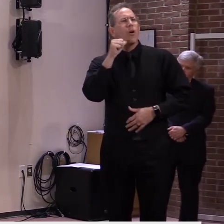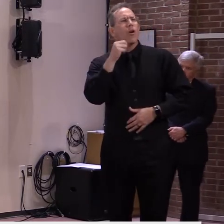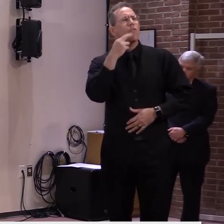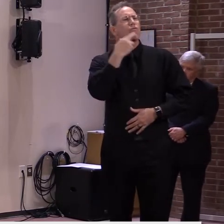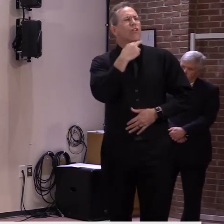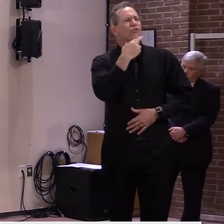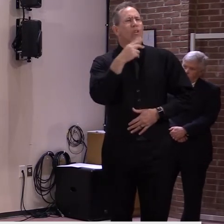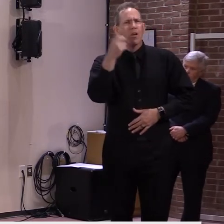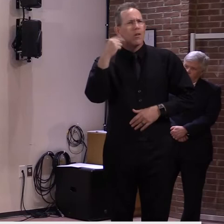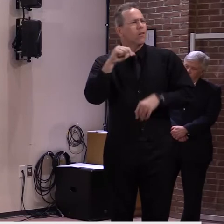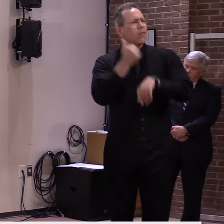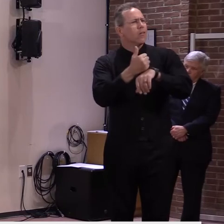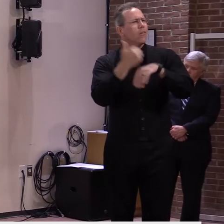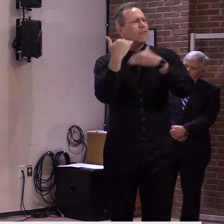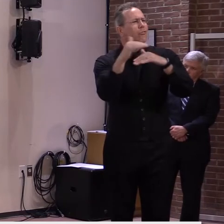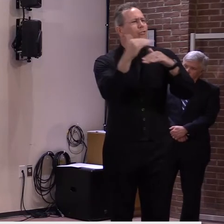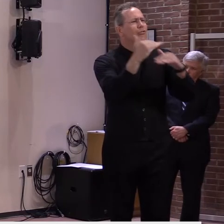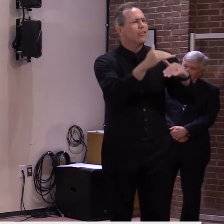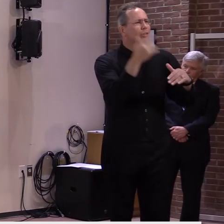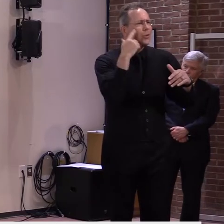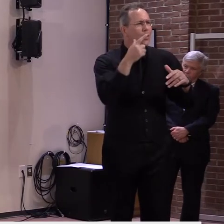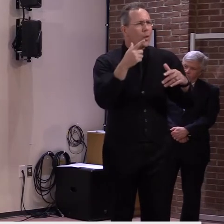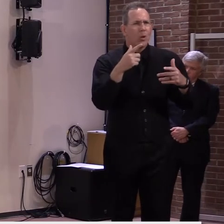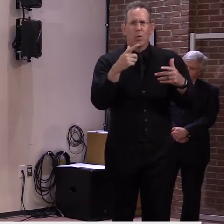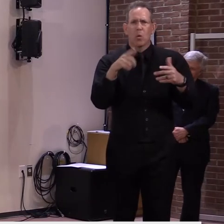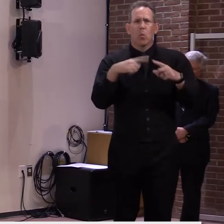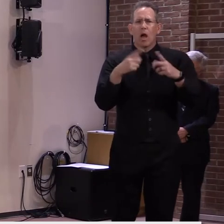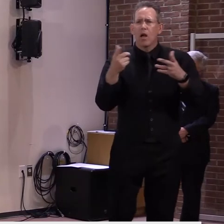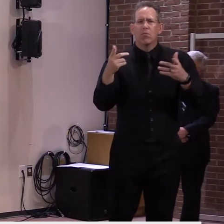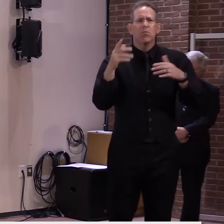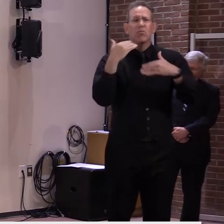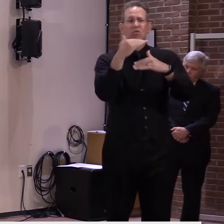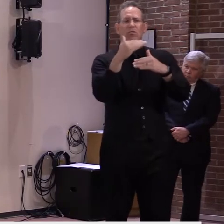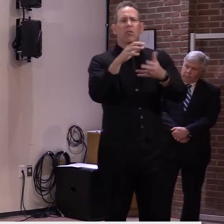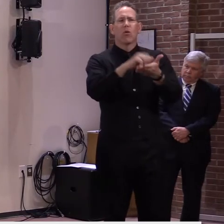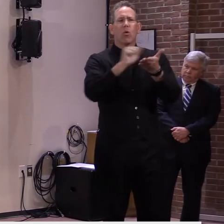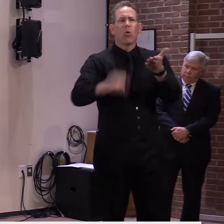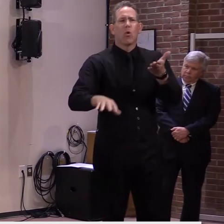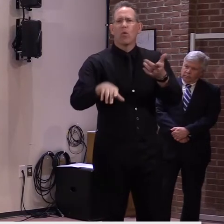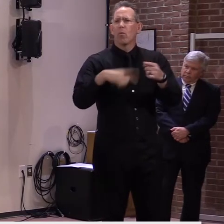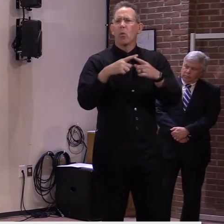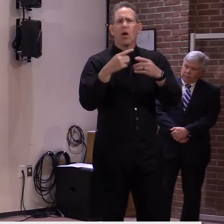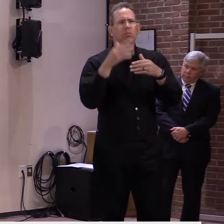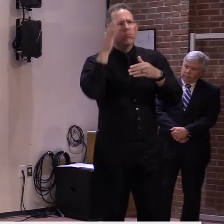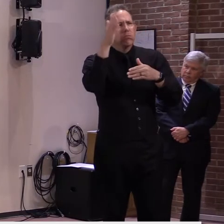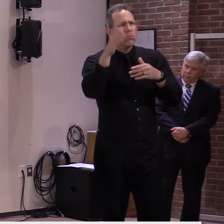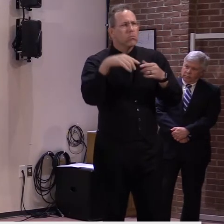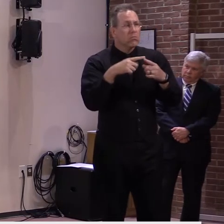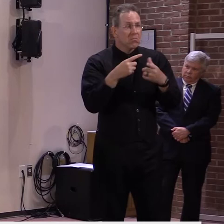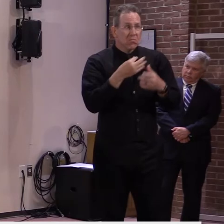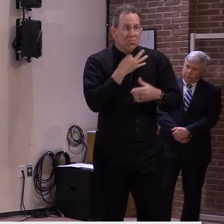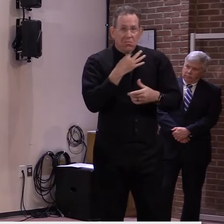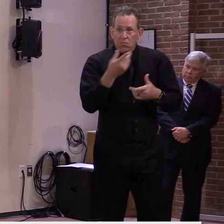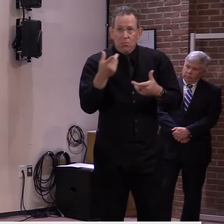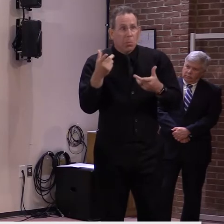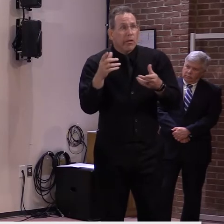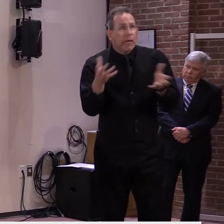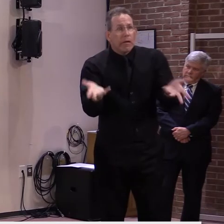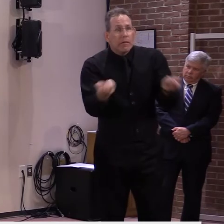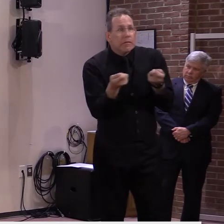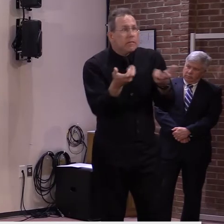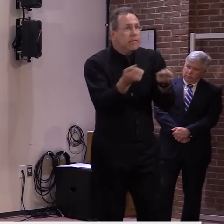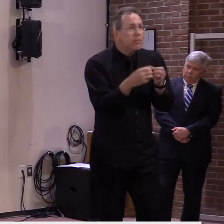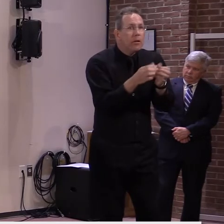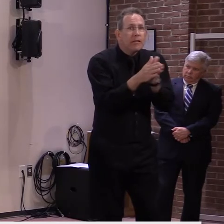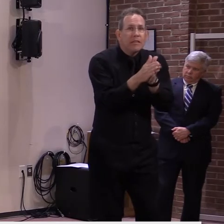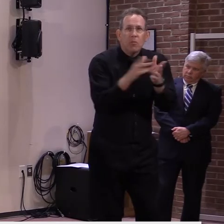will be loosened and thought maybe that could be an incentive for younger people to get the vaccine. Yeah, well, I'm hoping that it's still